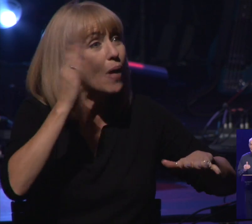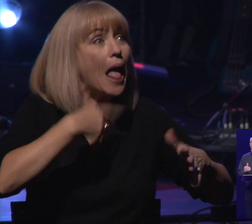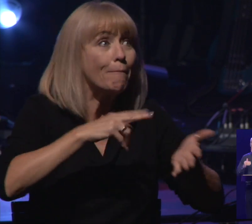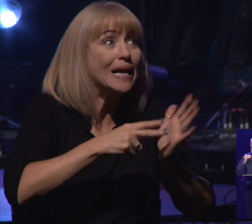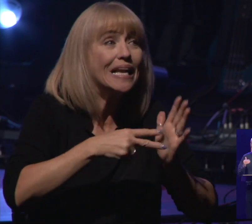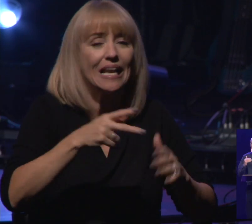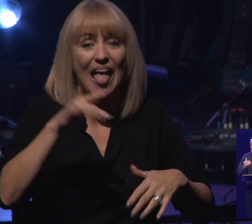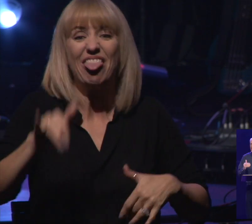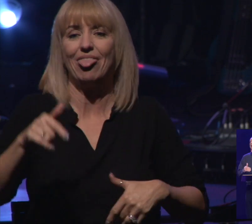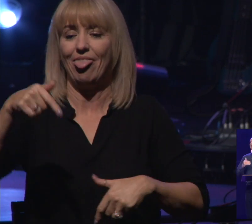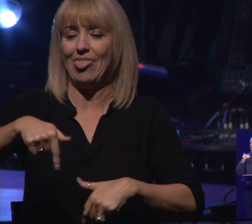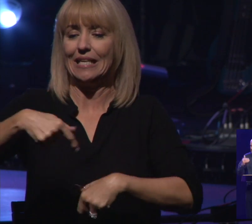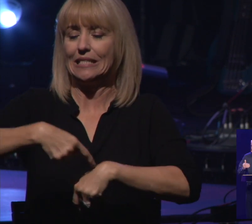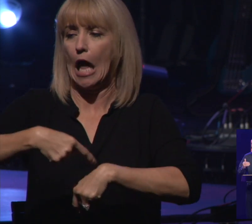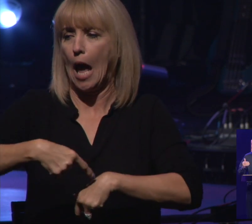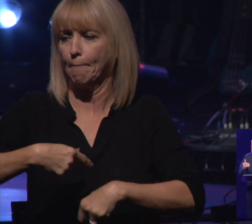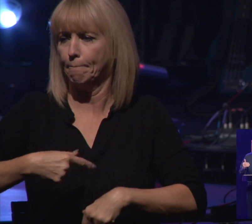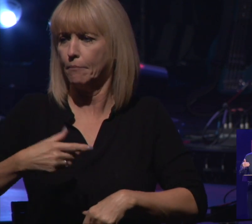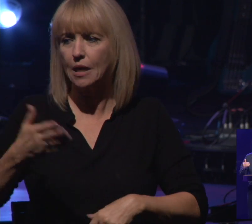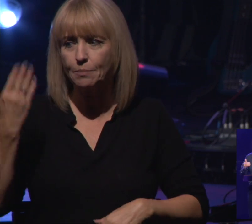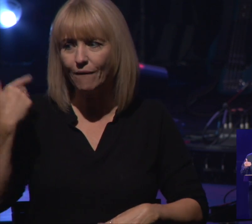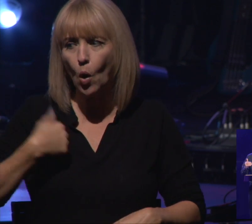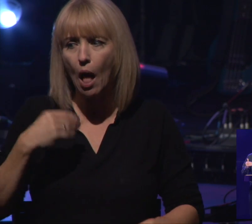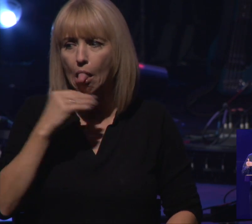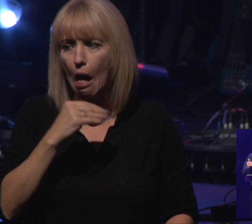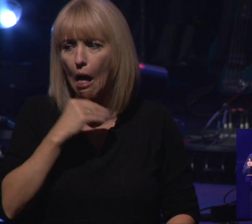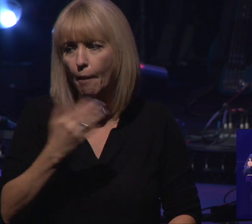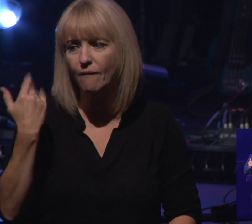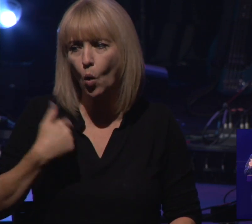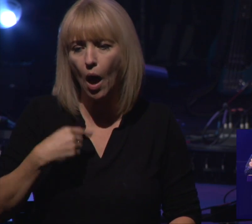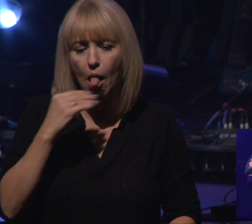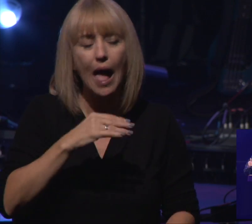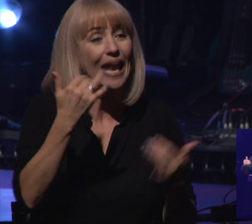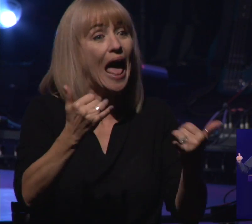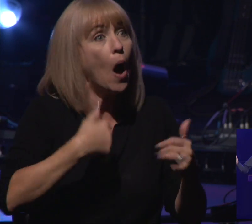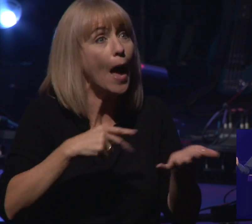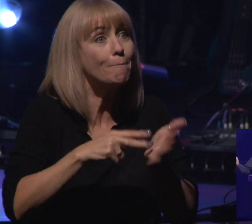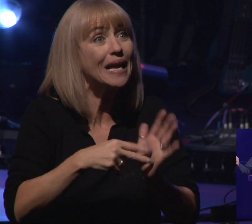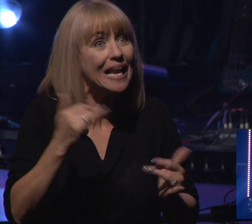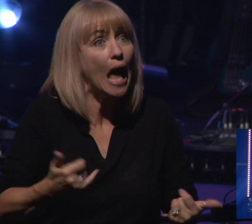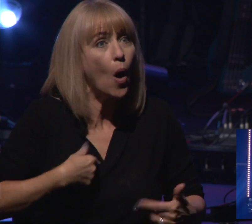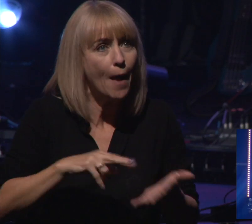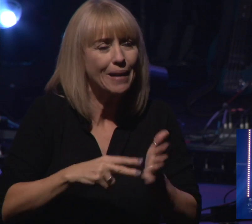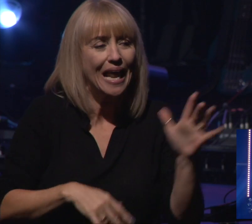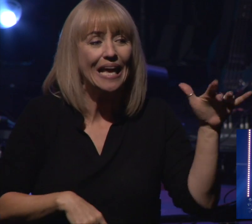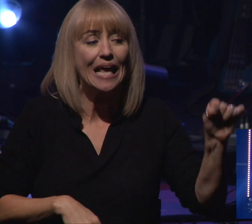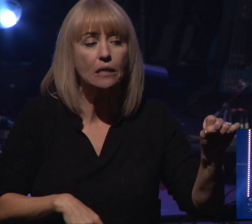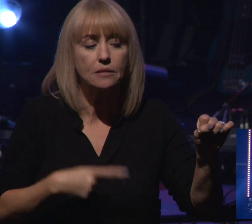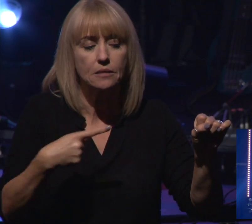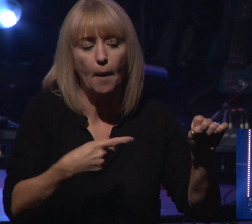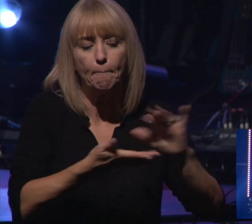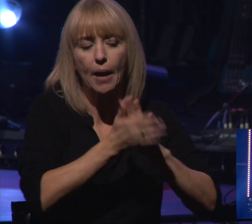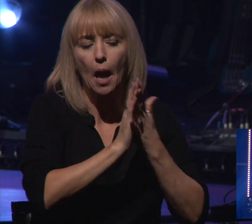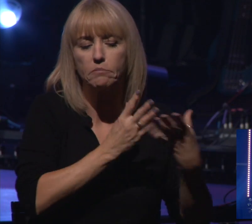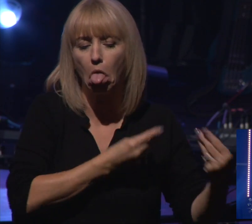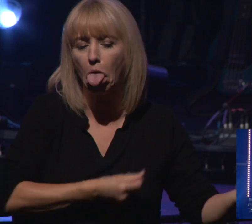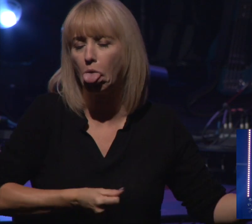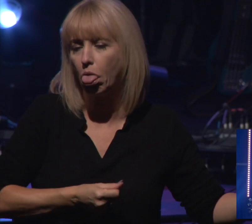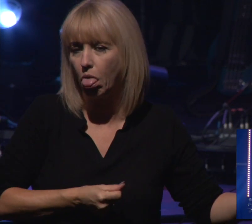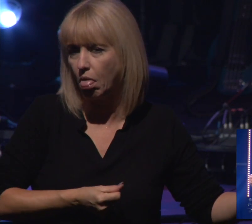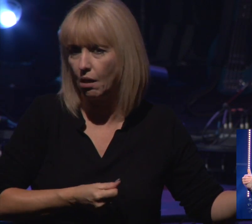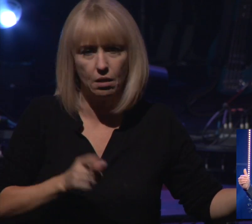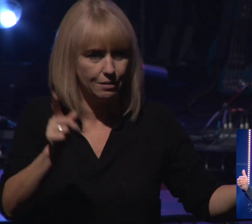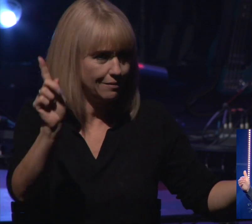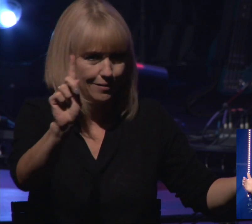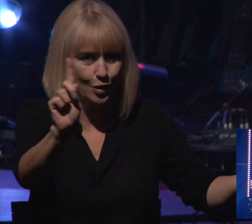really mean it this time. Because you've been lying the rest of the times. Sometimes your yes is there and it